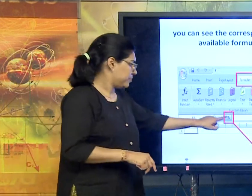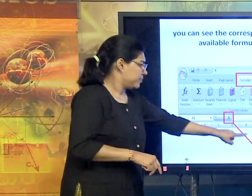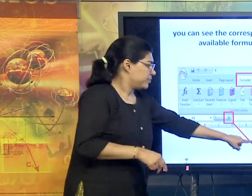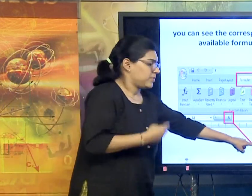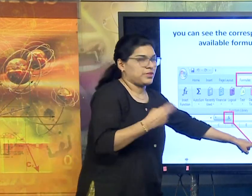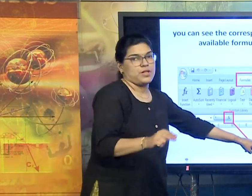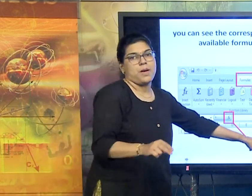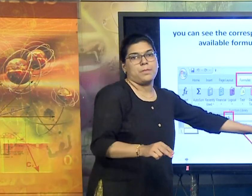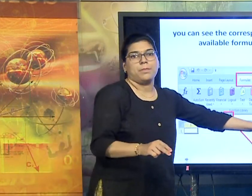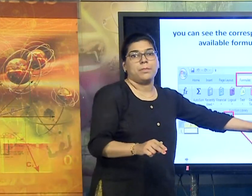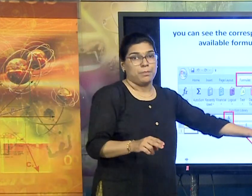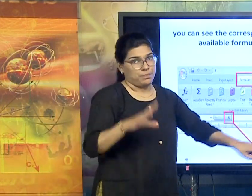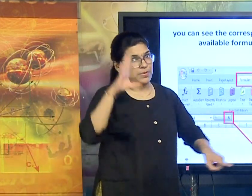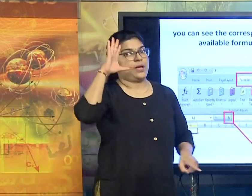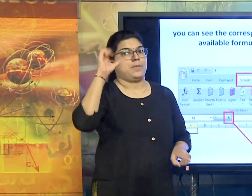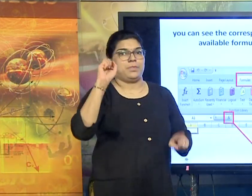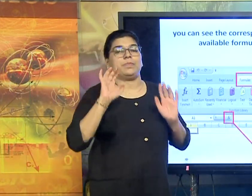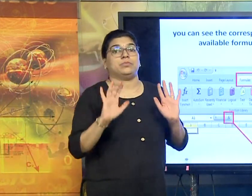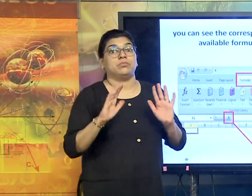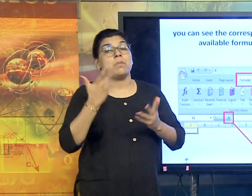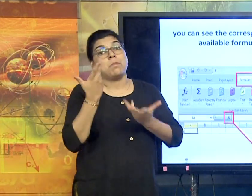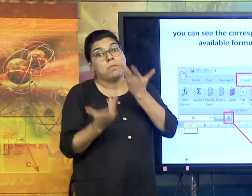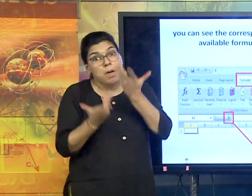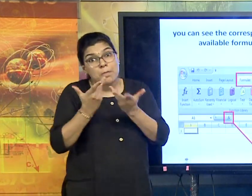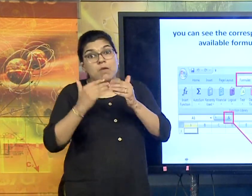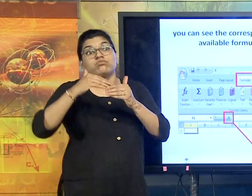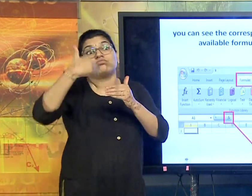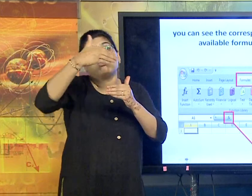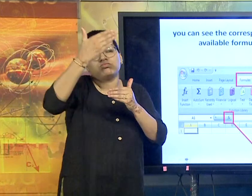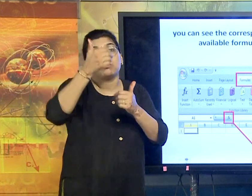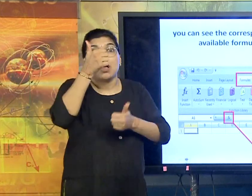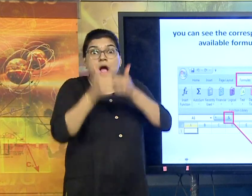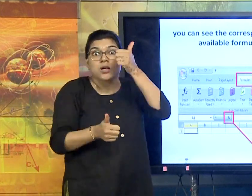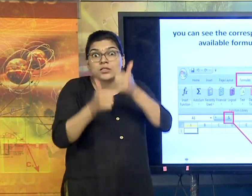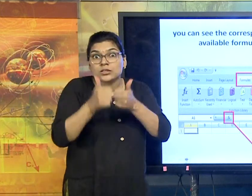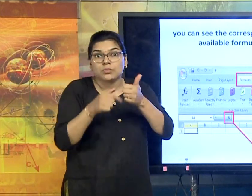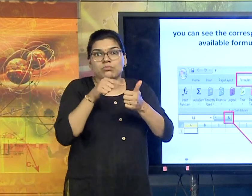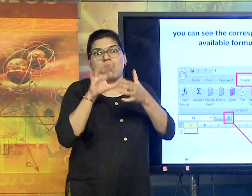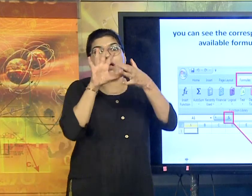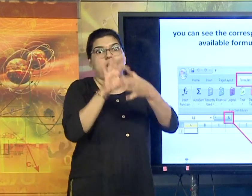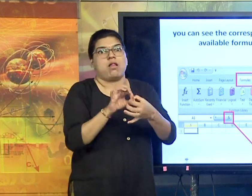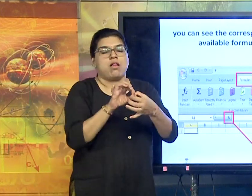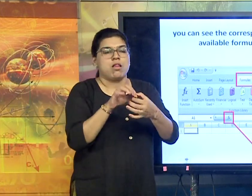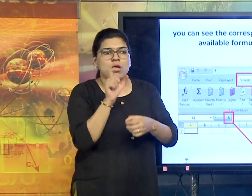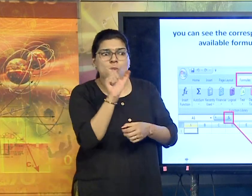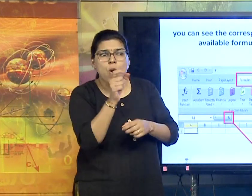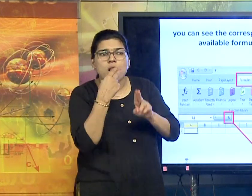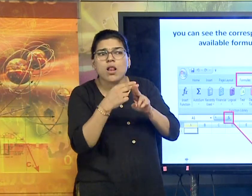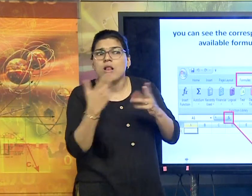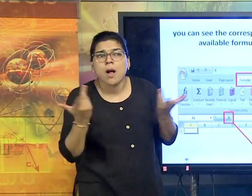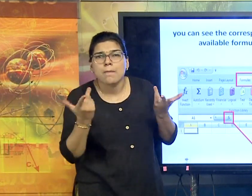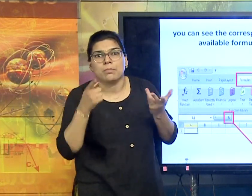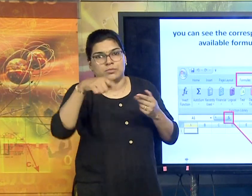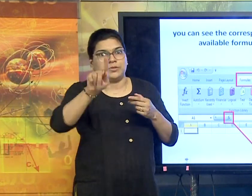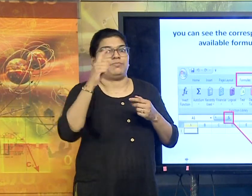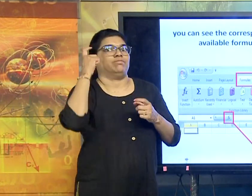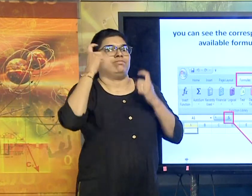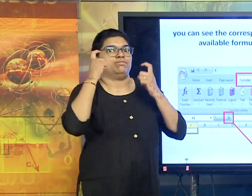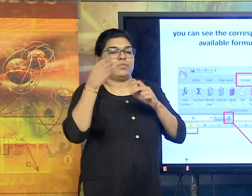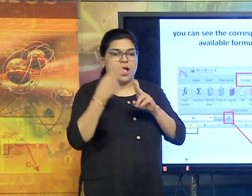will move further, that I will explain later. But this formulas, that red button,